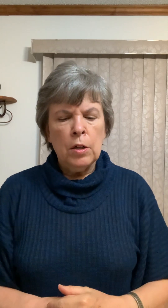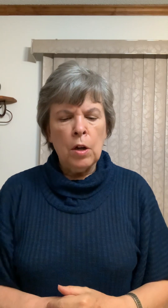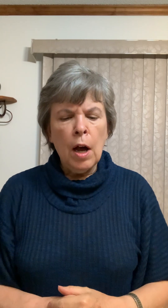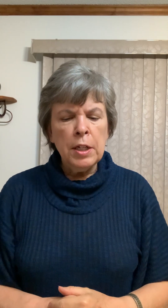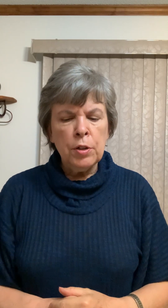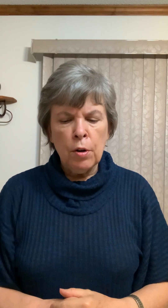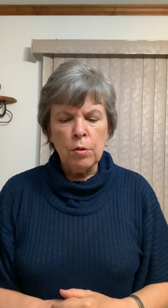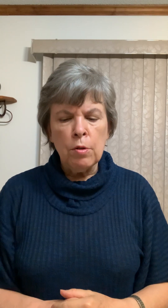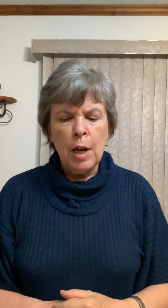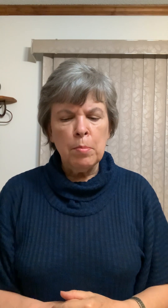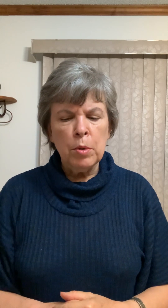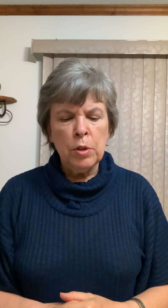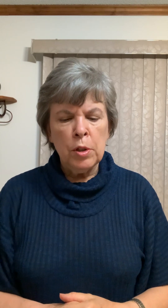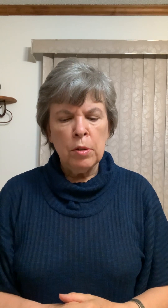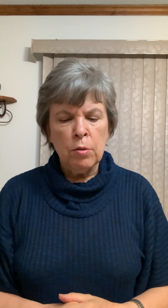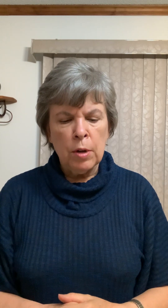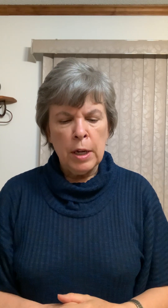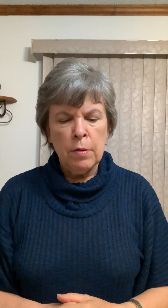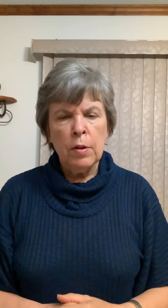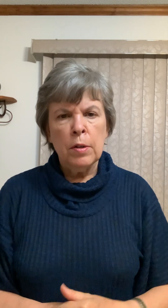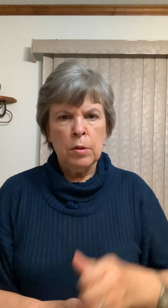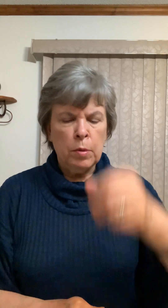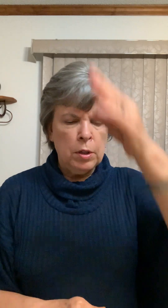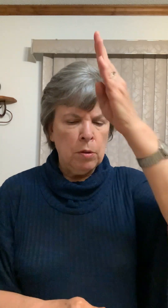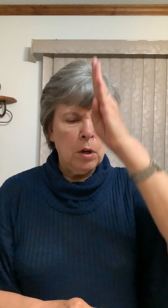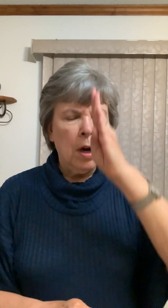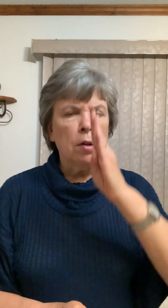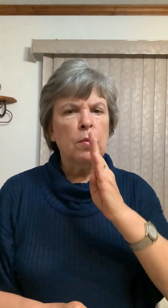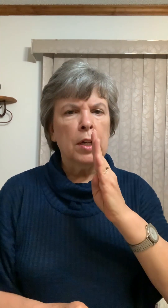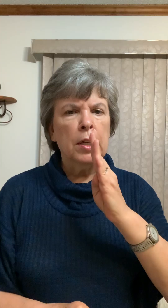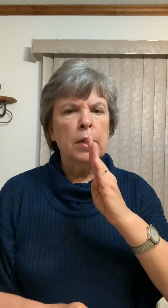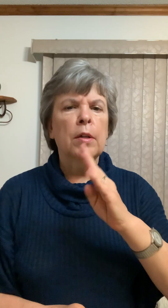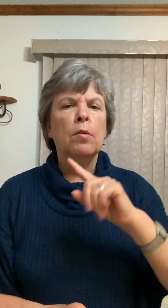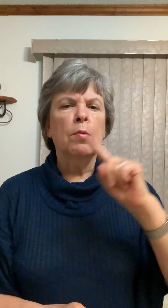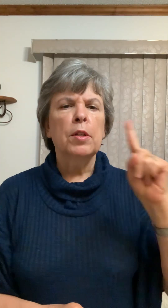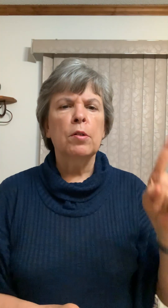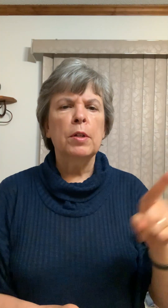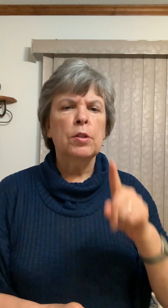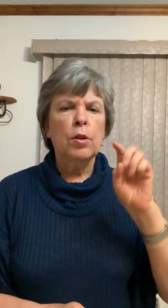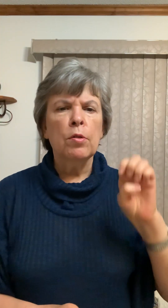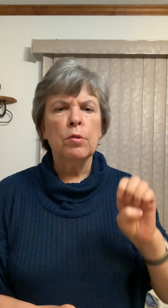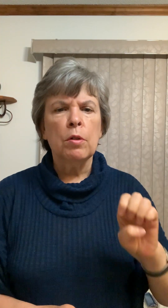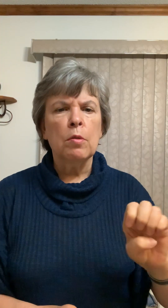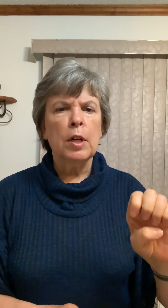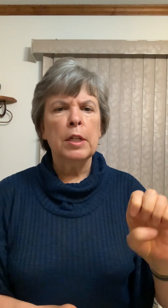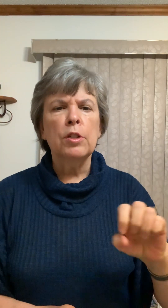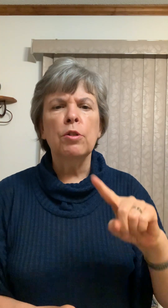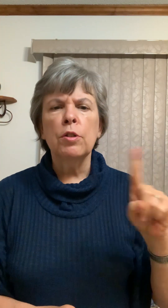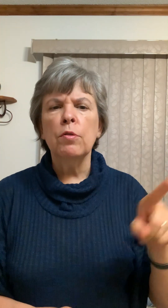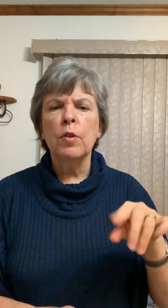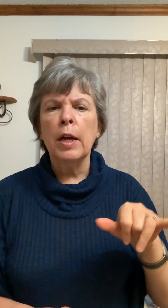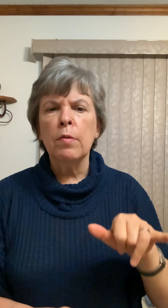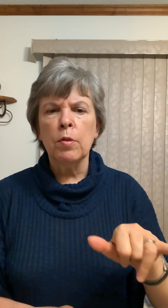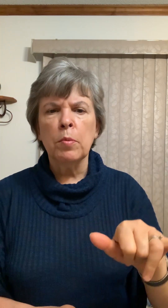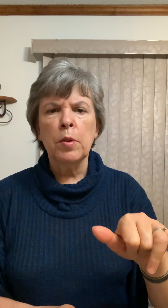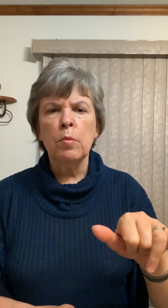God eternal, humbled to the grave. So we know God already. We know eternal already. And you can do forever with the Y